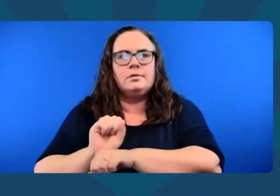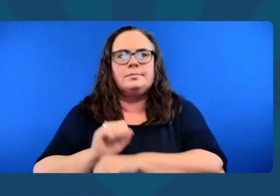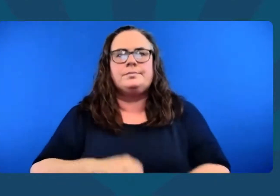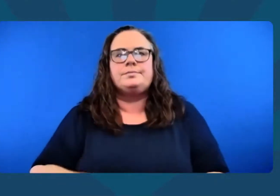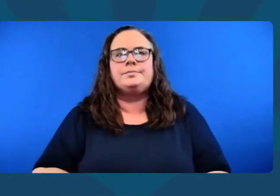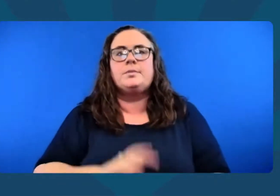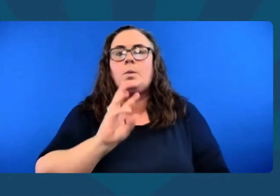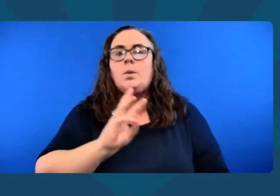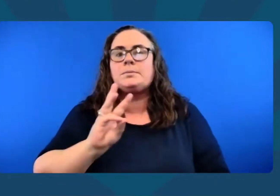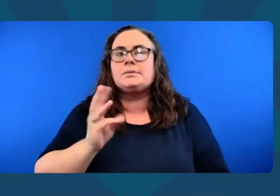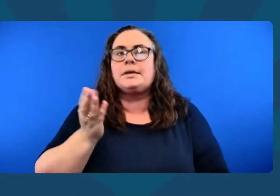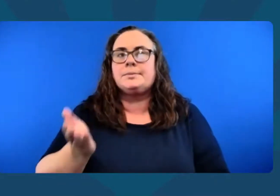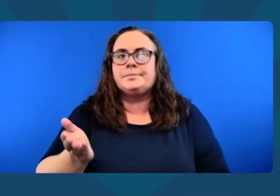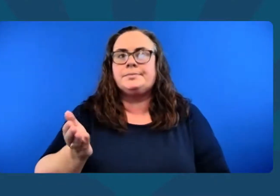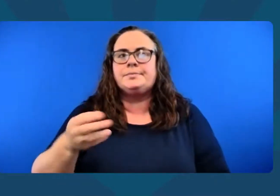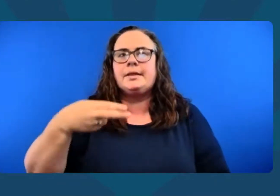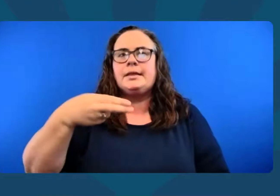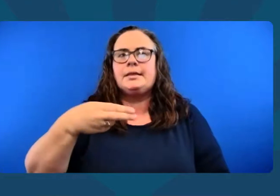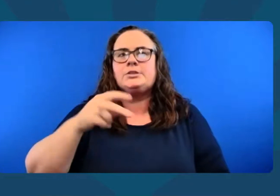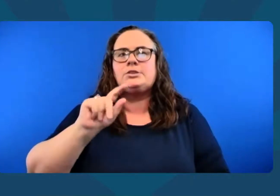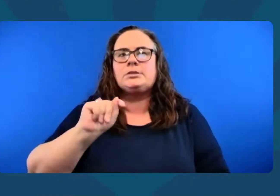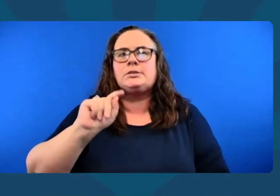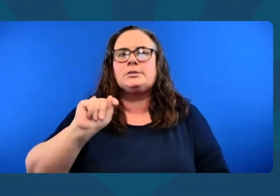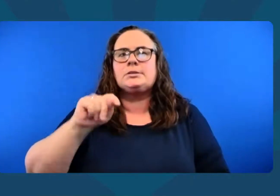traditional. Website,